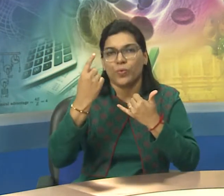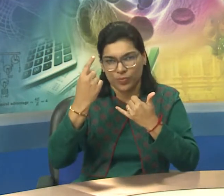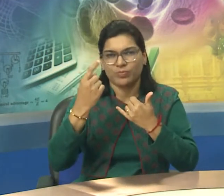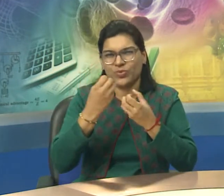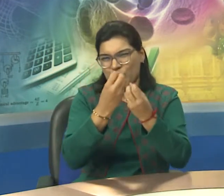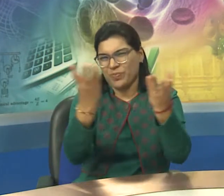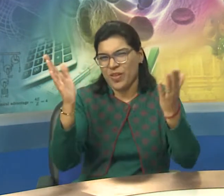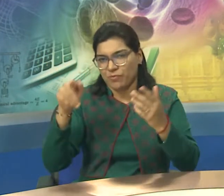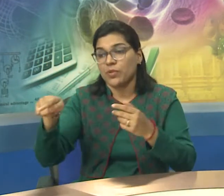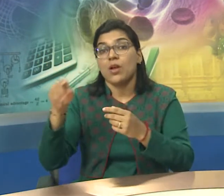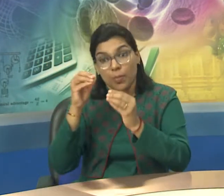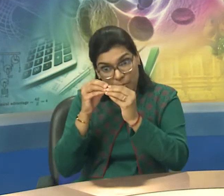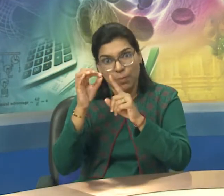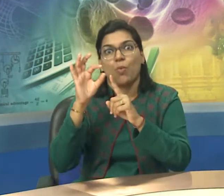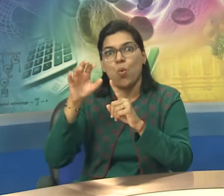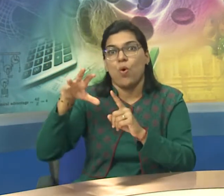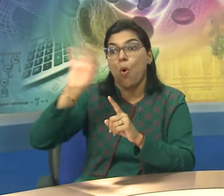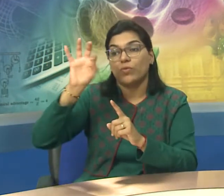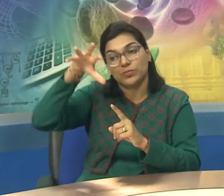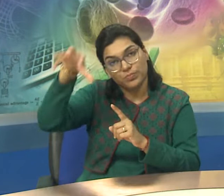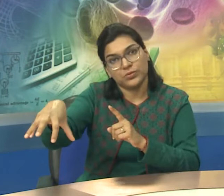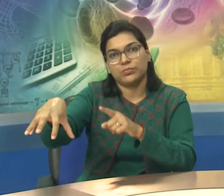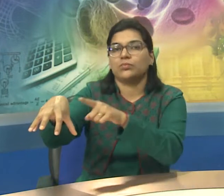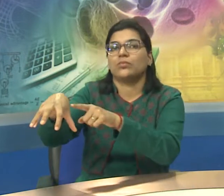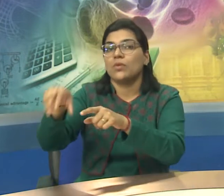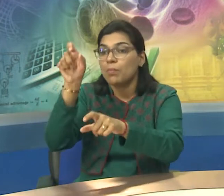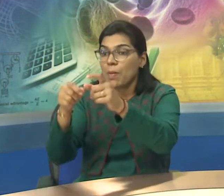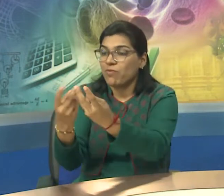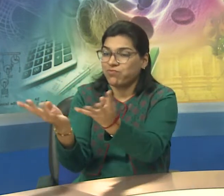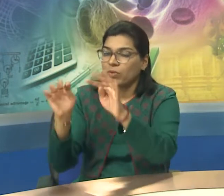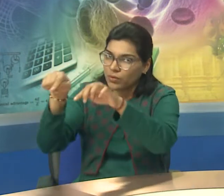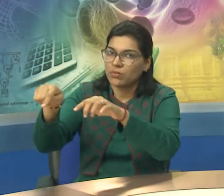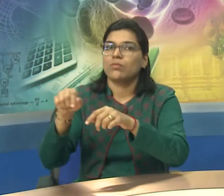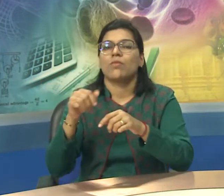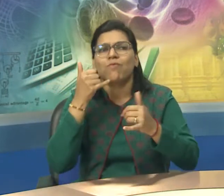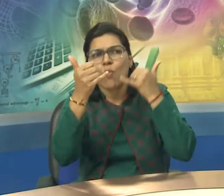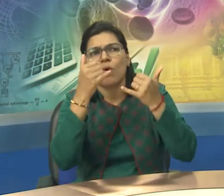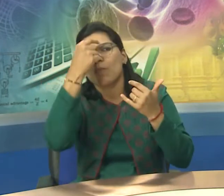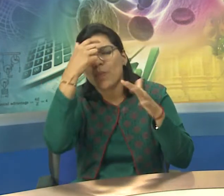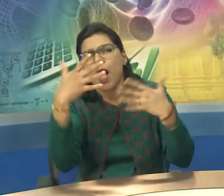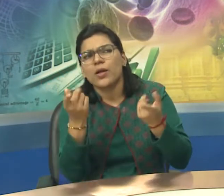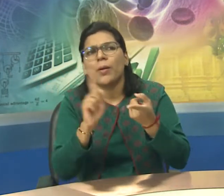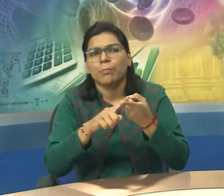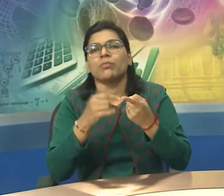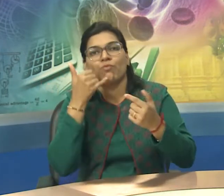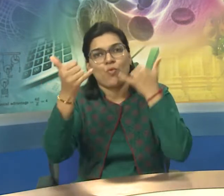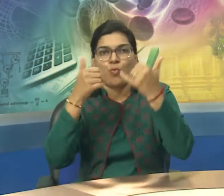system or service. Common examples of BPO are